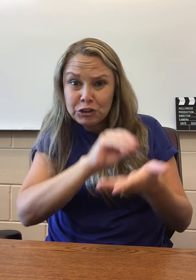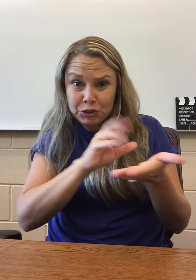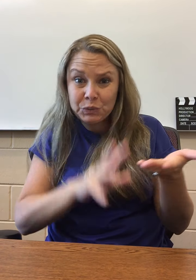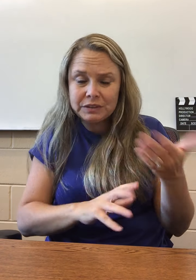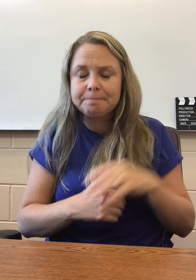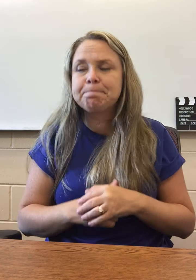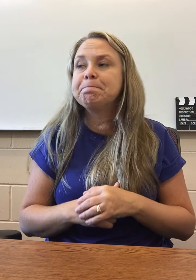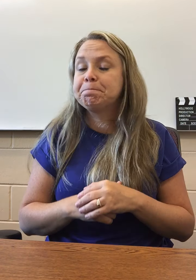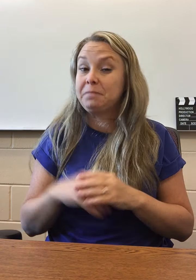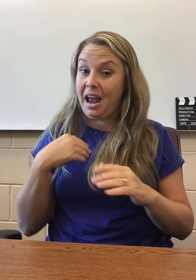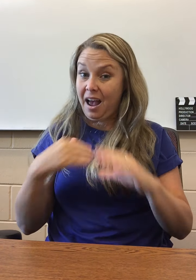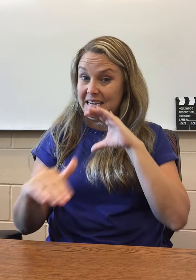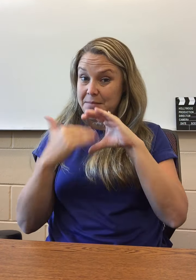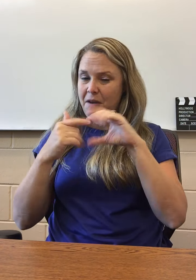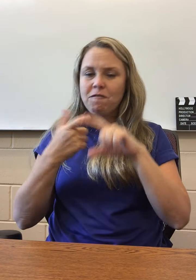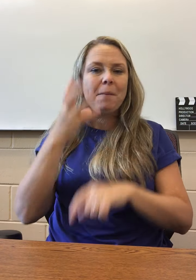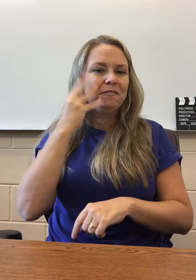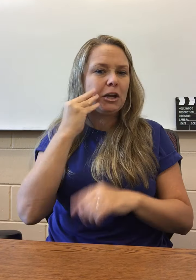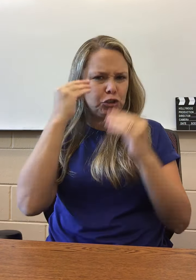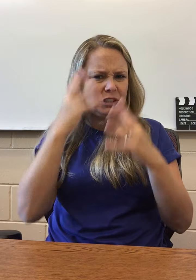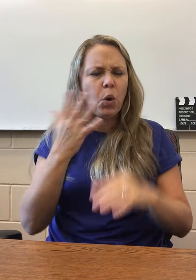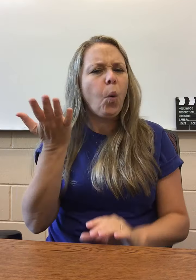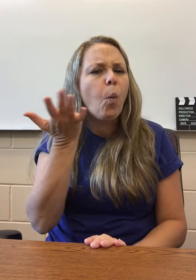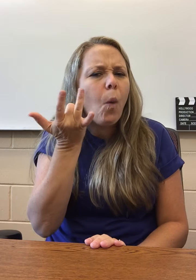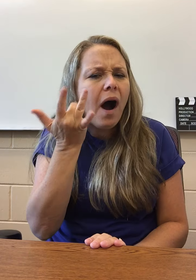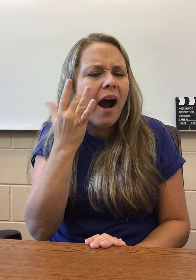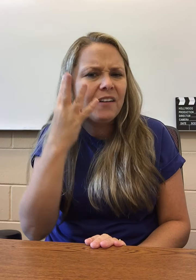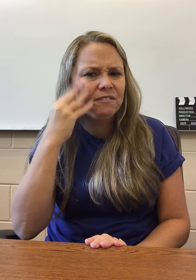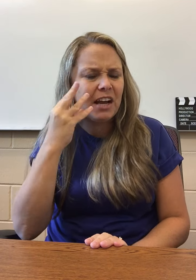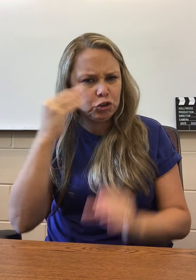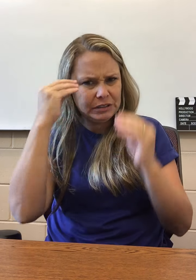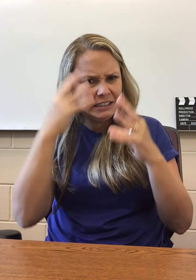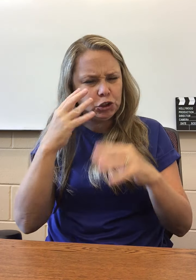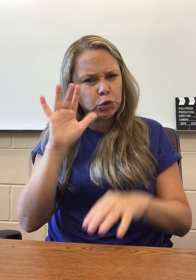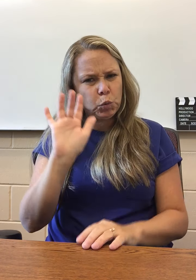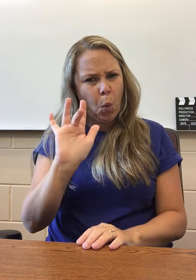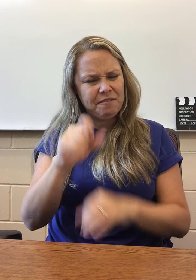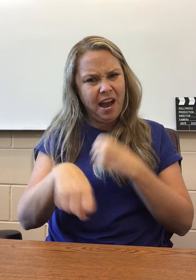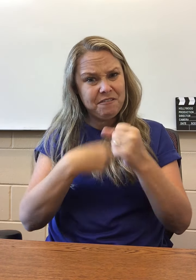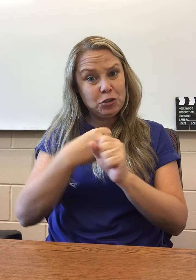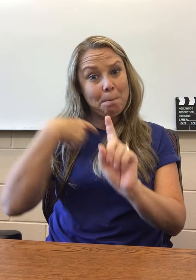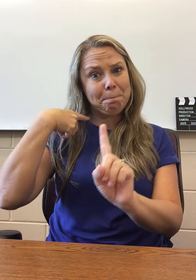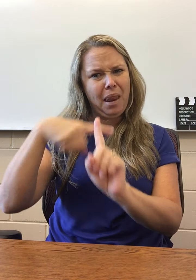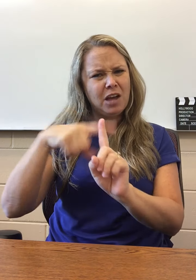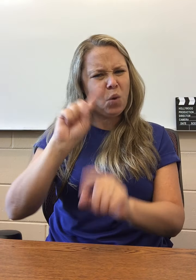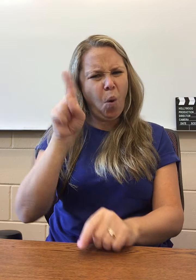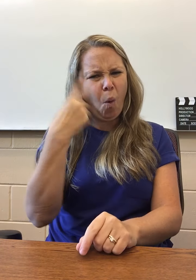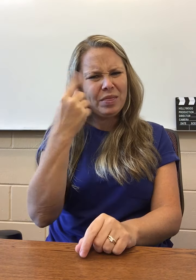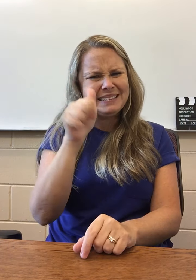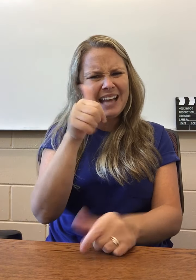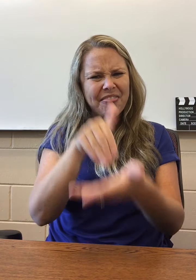i got from a veteran teacher why are veteran teachers at 25 years plus only at ten thousand dollars more than